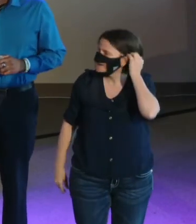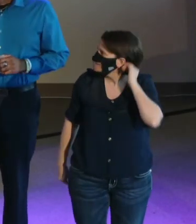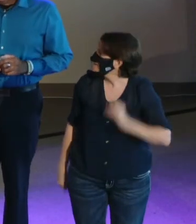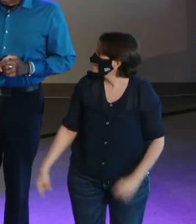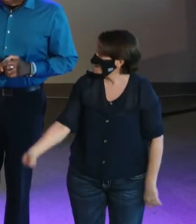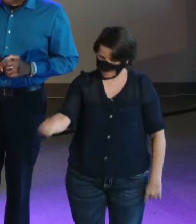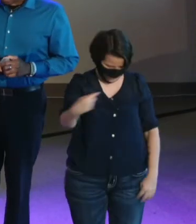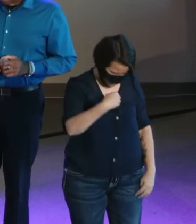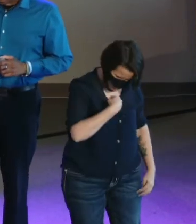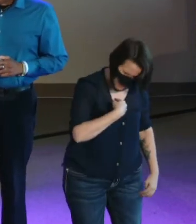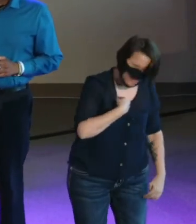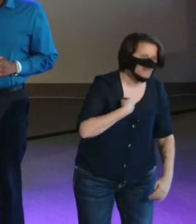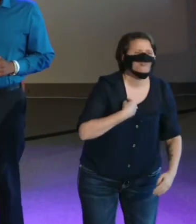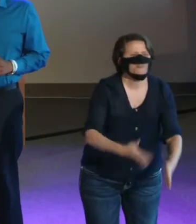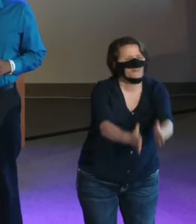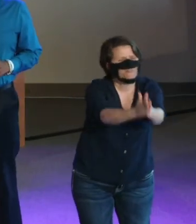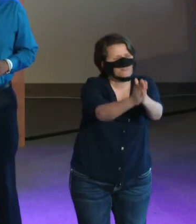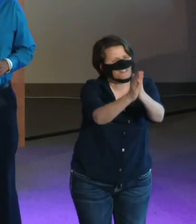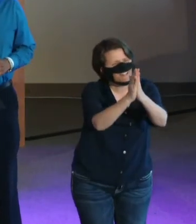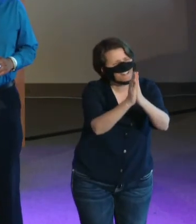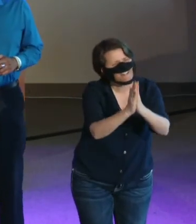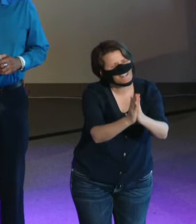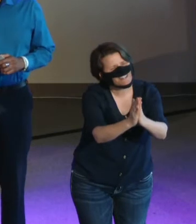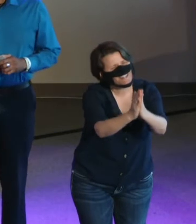I pray for